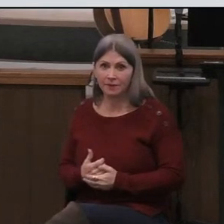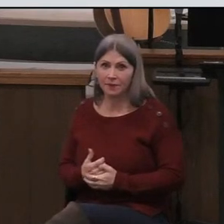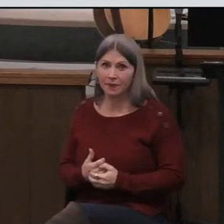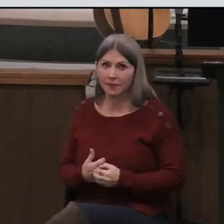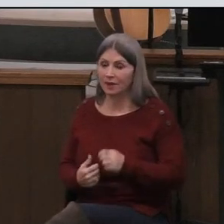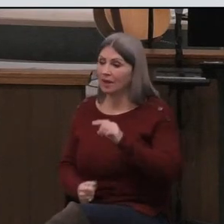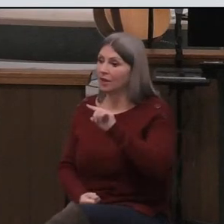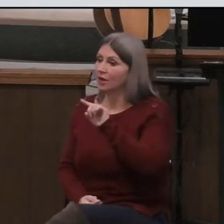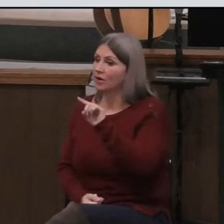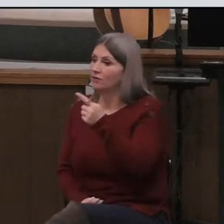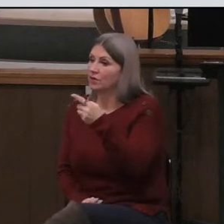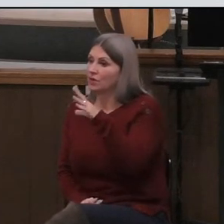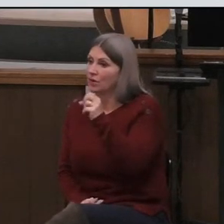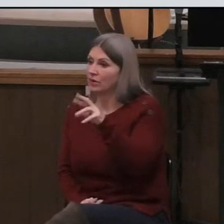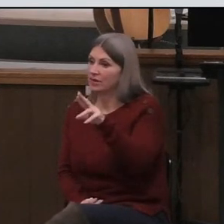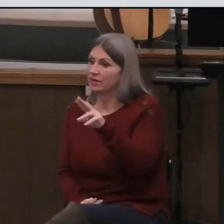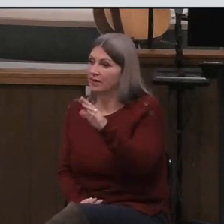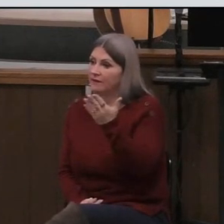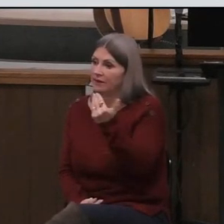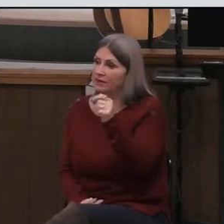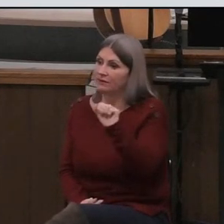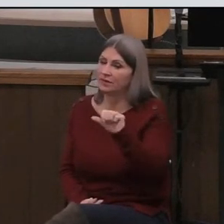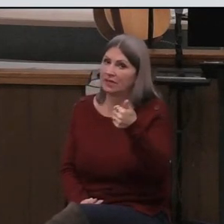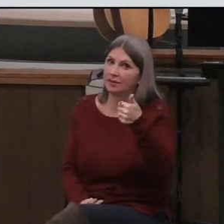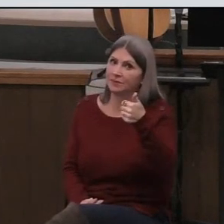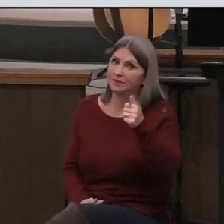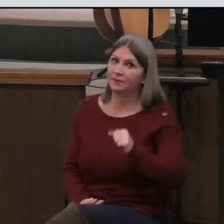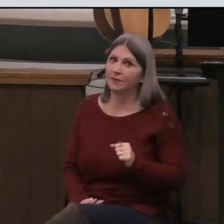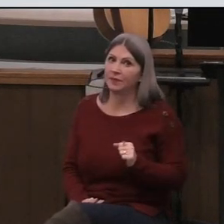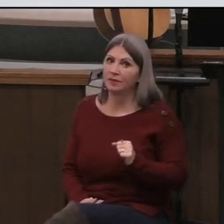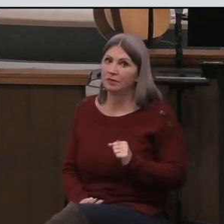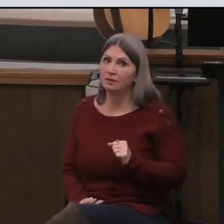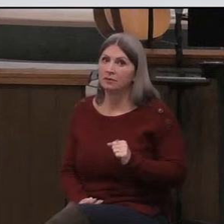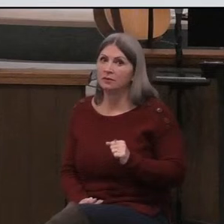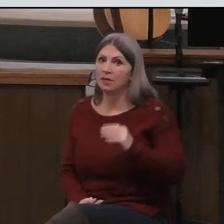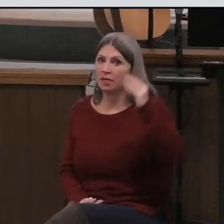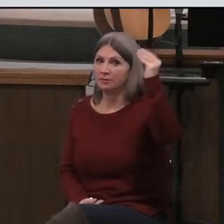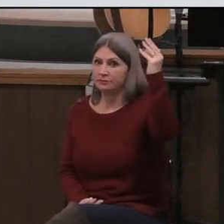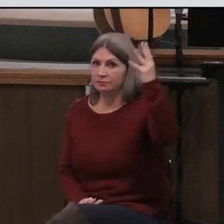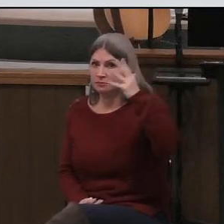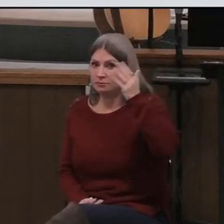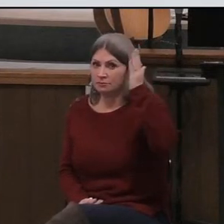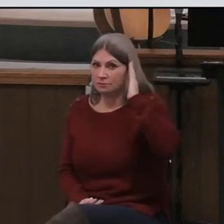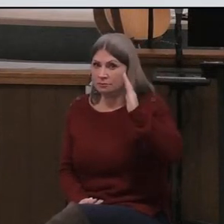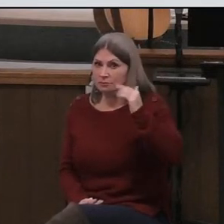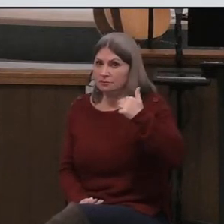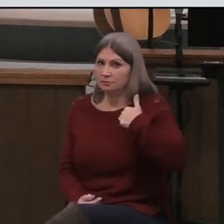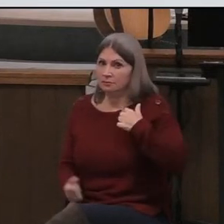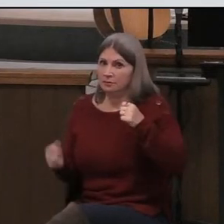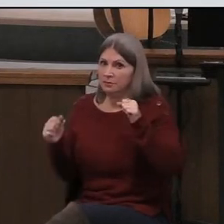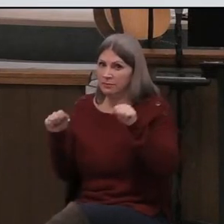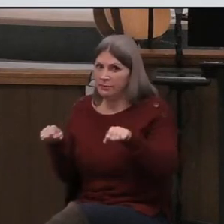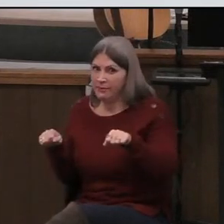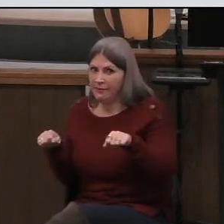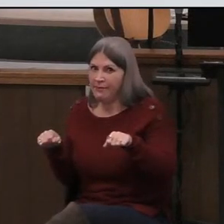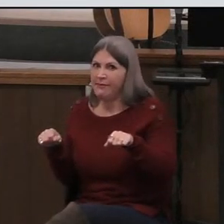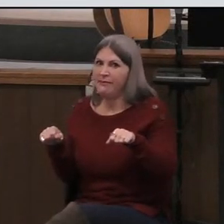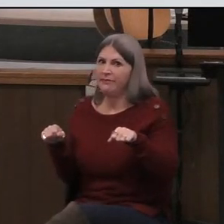In 1 Corinthians 15:10, it says this: "But by the grace of God, I am what I